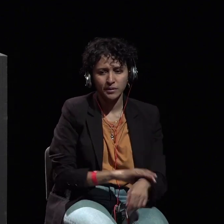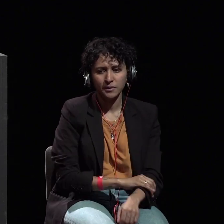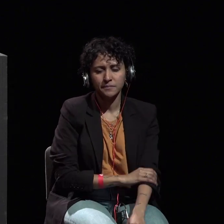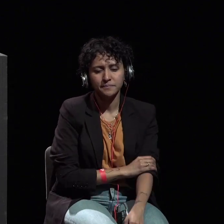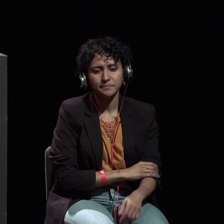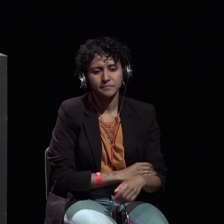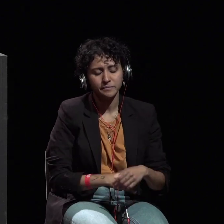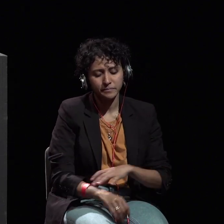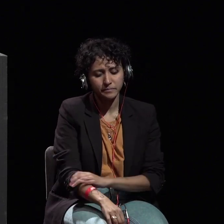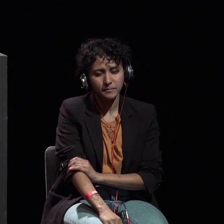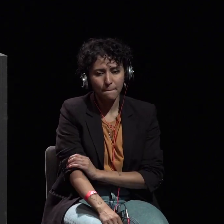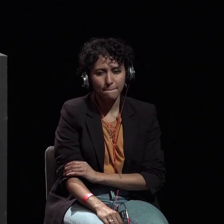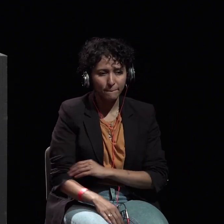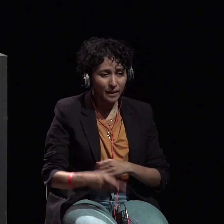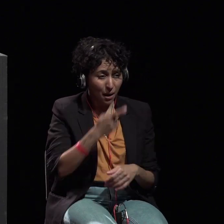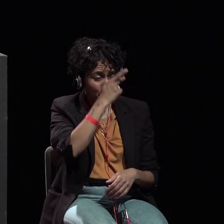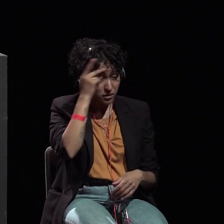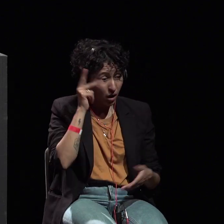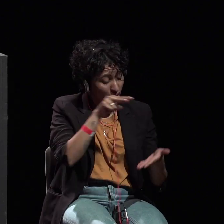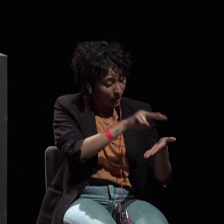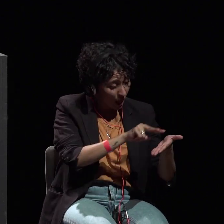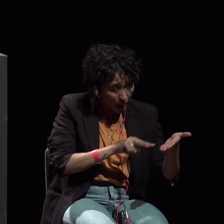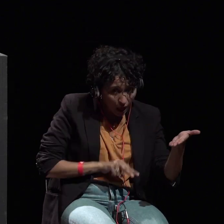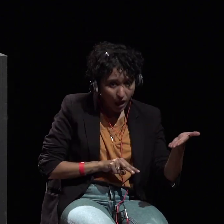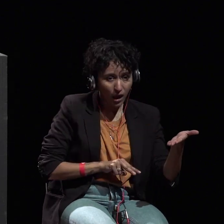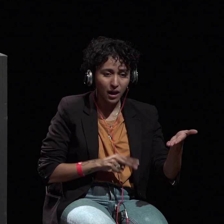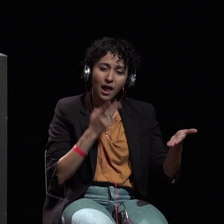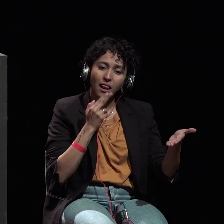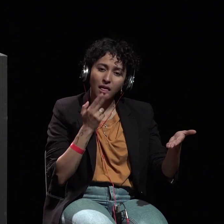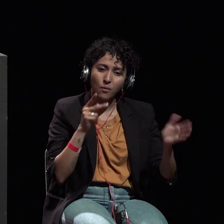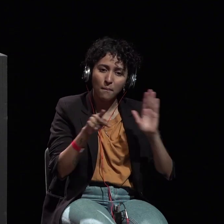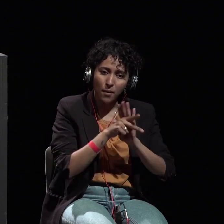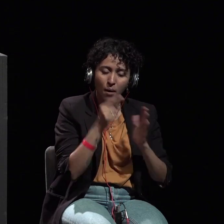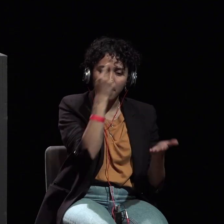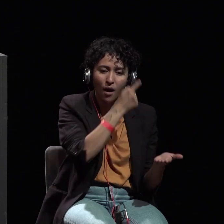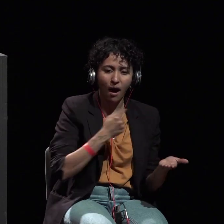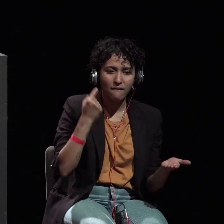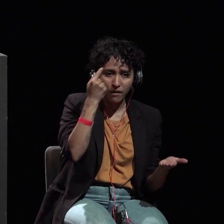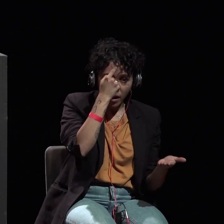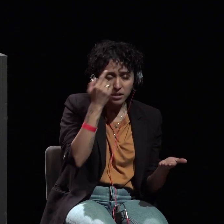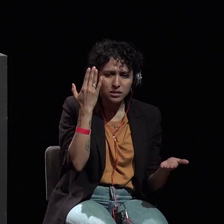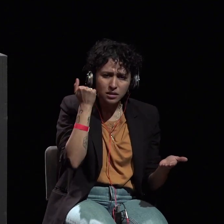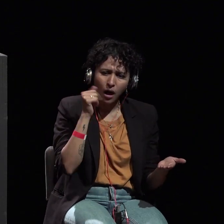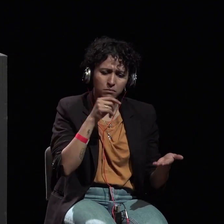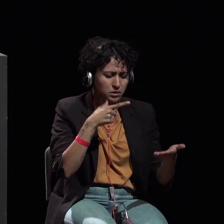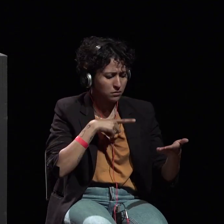indigenous texts in the United States, the newspaper archives of Hawaii.